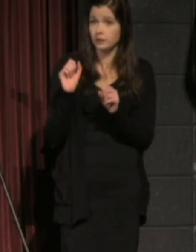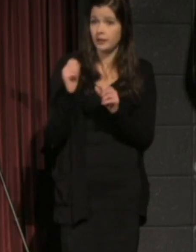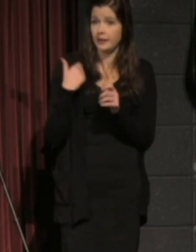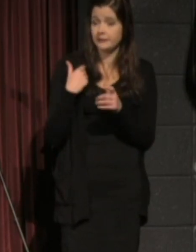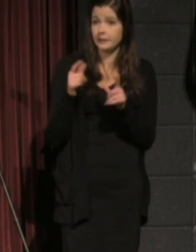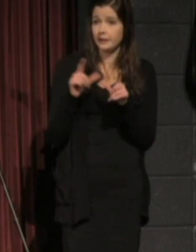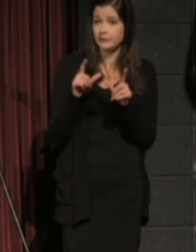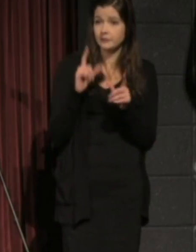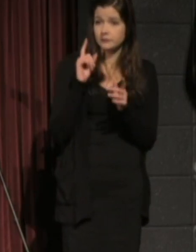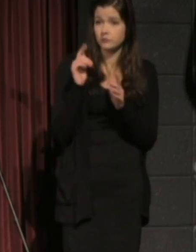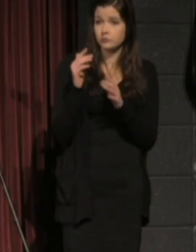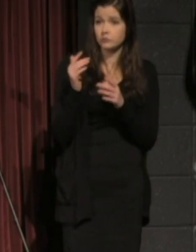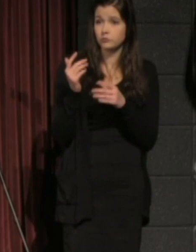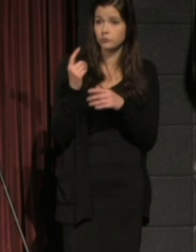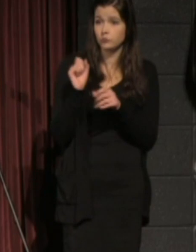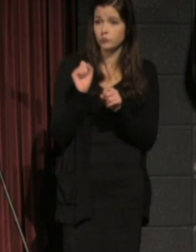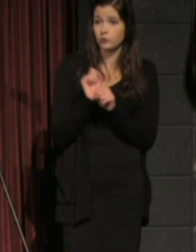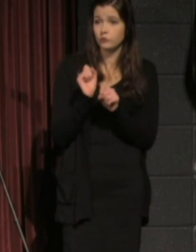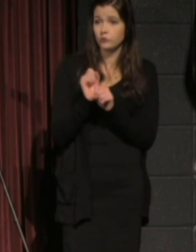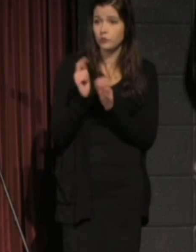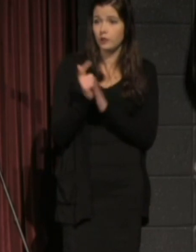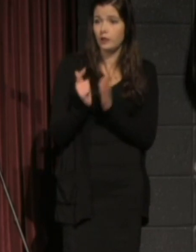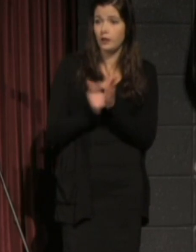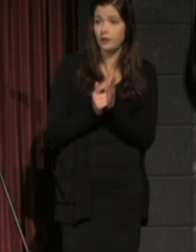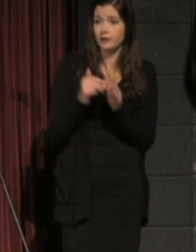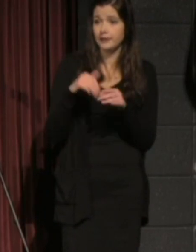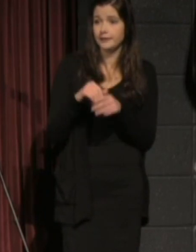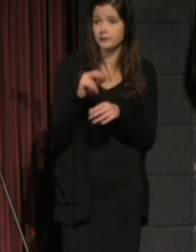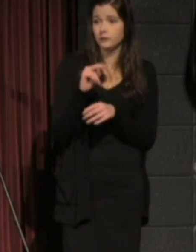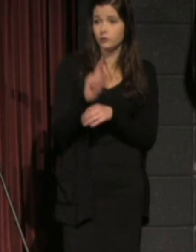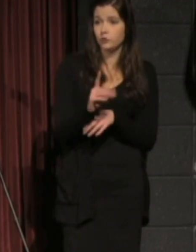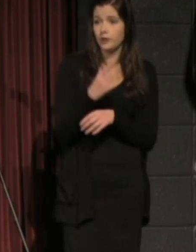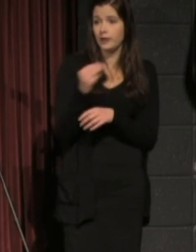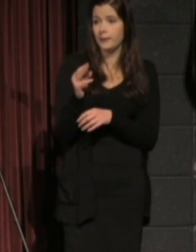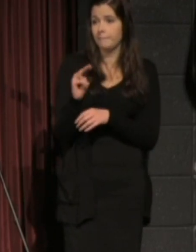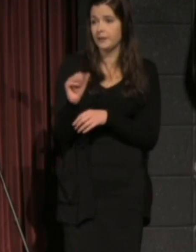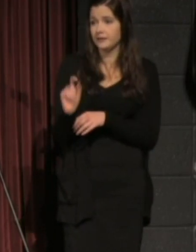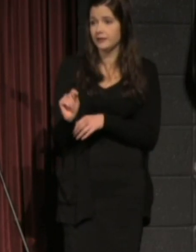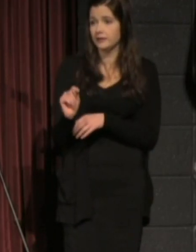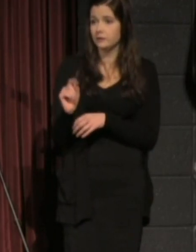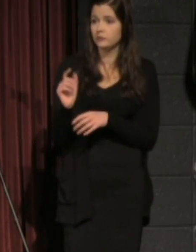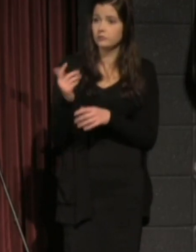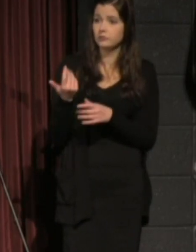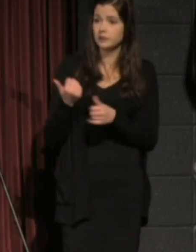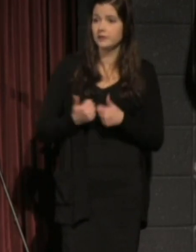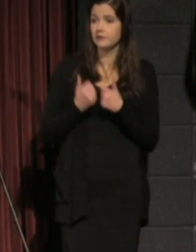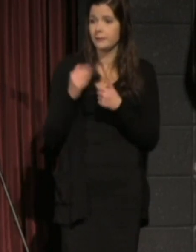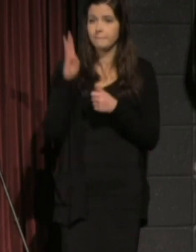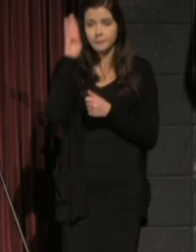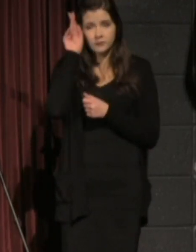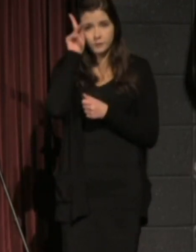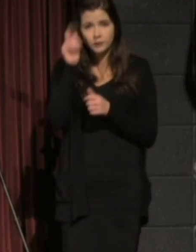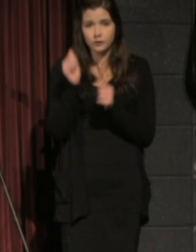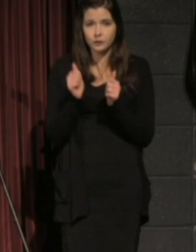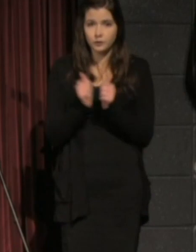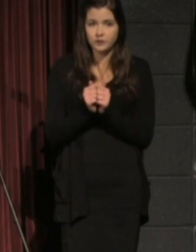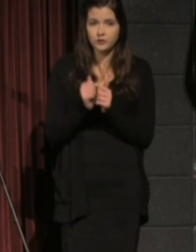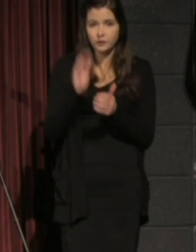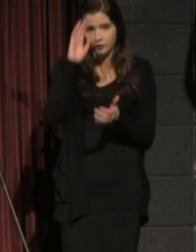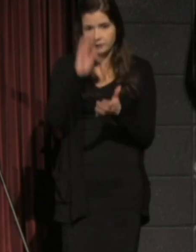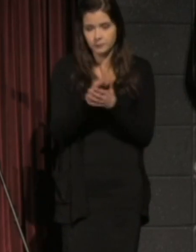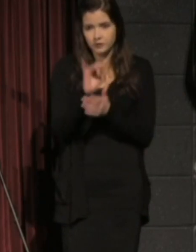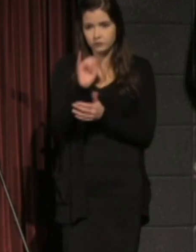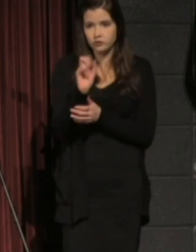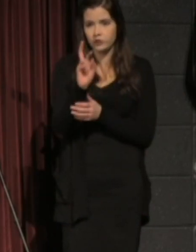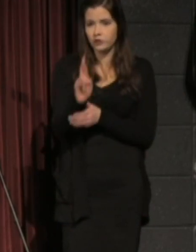courts, as well as in Montana state courts. Sarah currently resides in Bismarck with her husband Jared, their yellow lab Watson, and